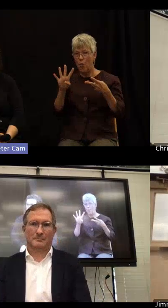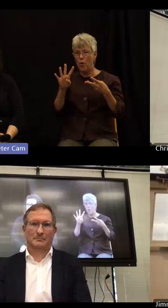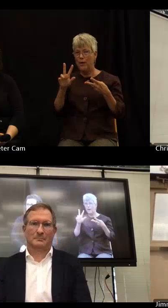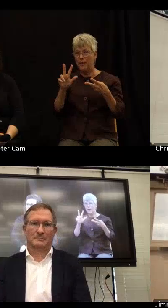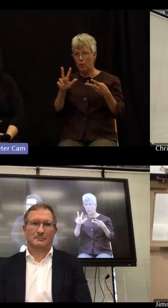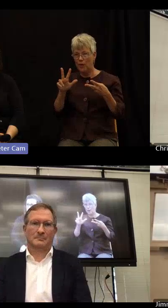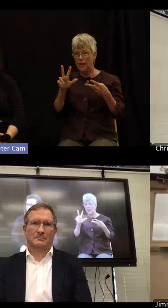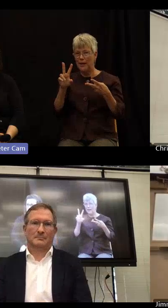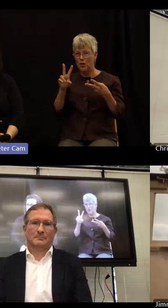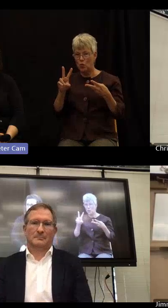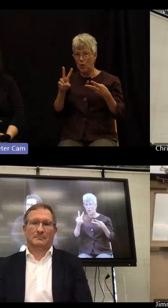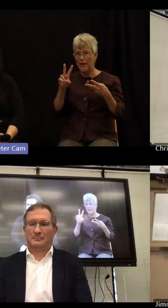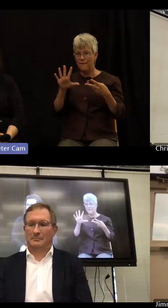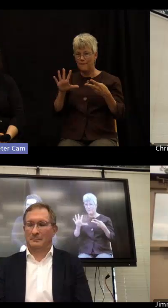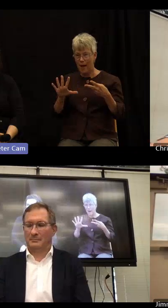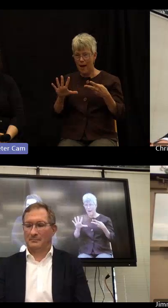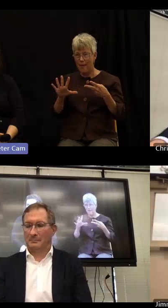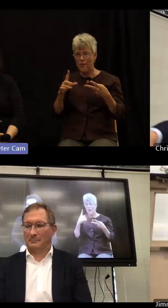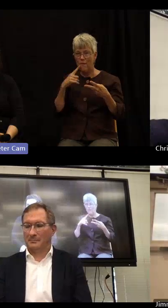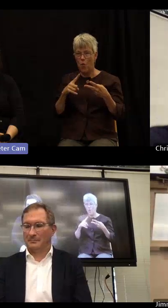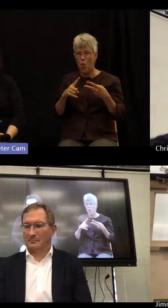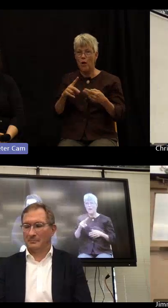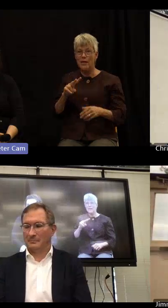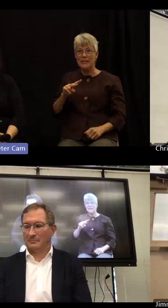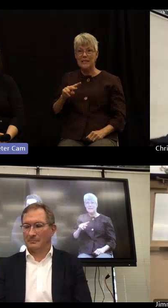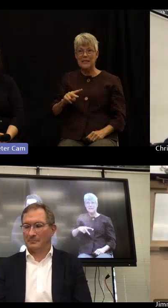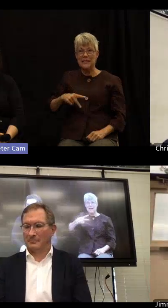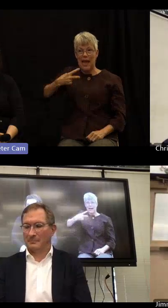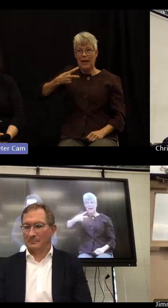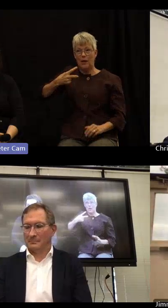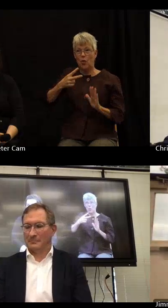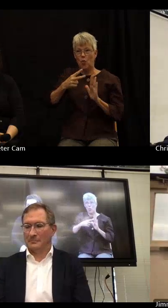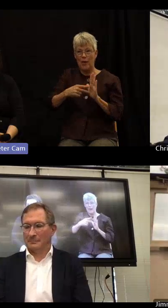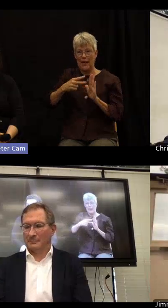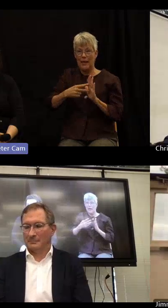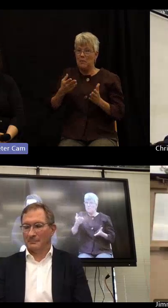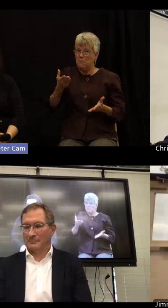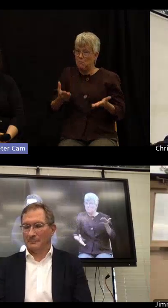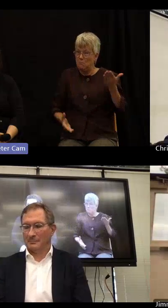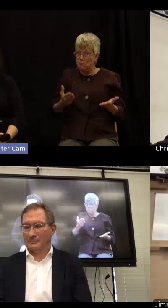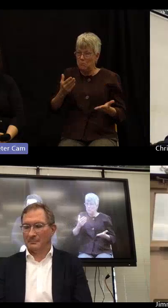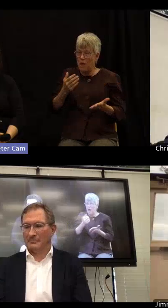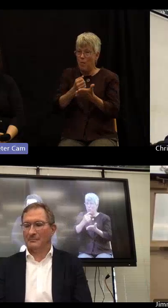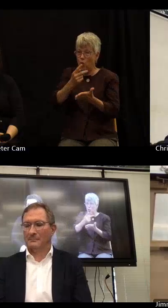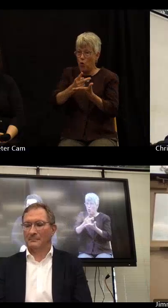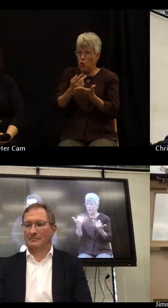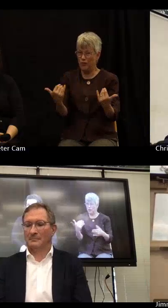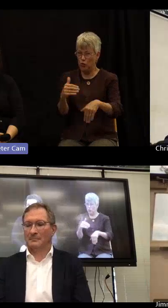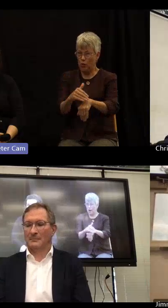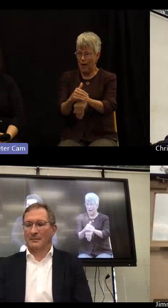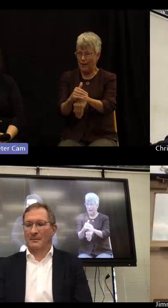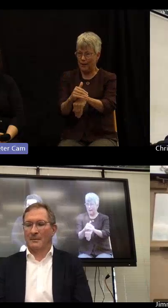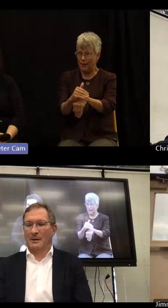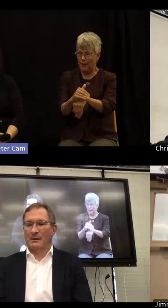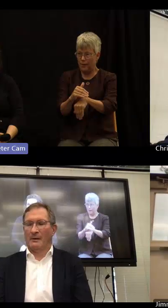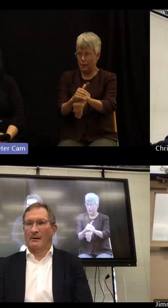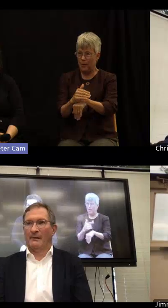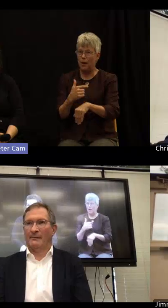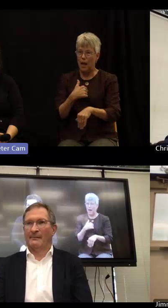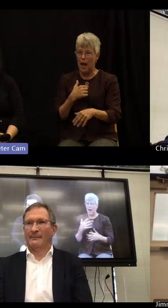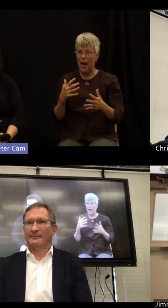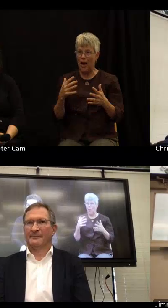4325 up for second reading and possible approval tonight. So, I'm going to step out